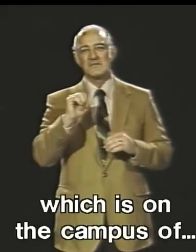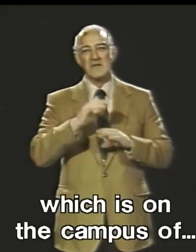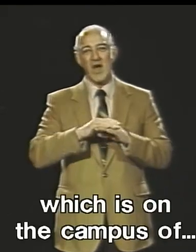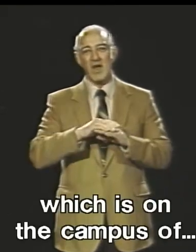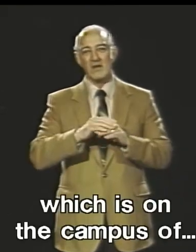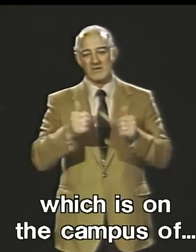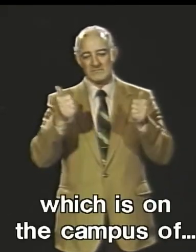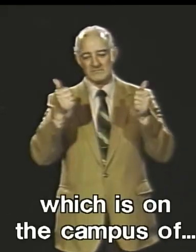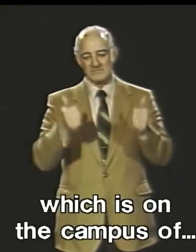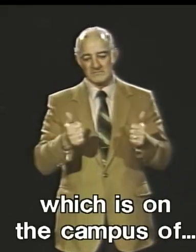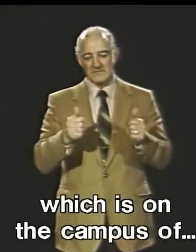which is on the campus